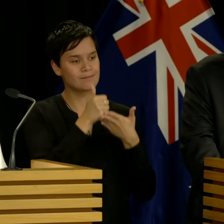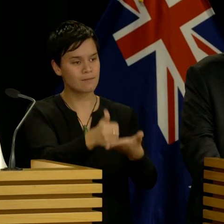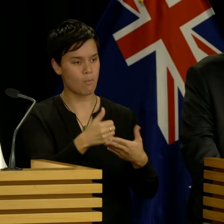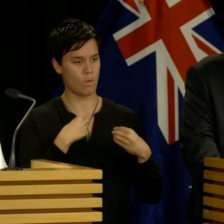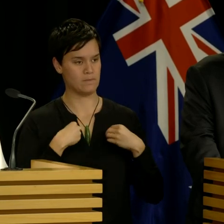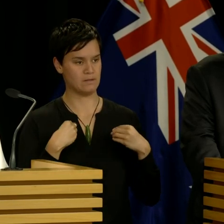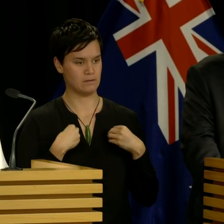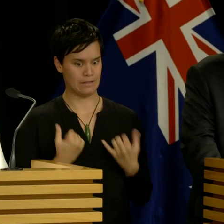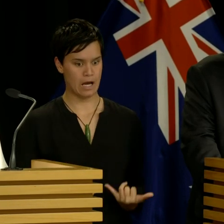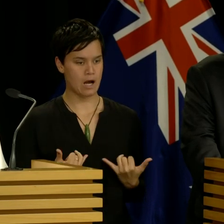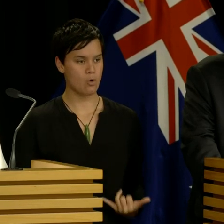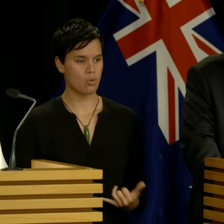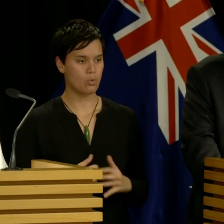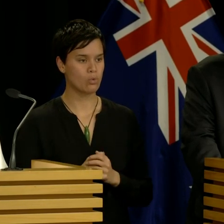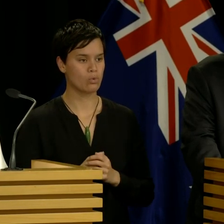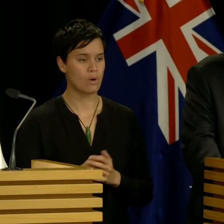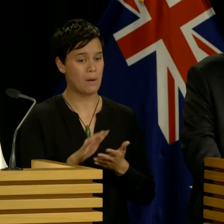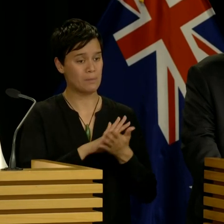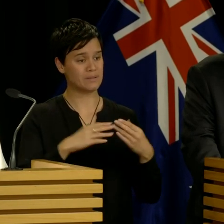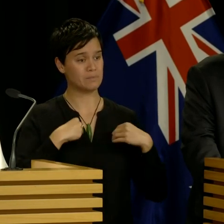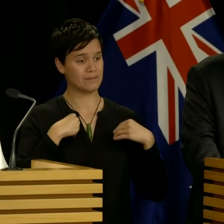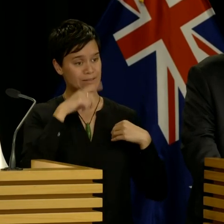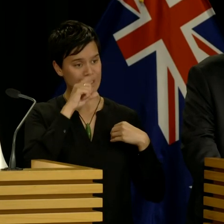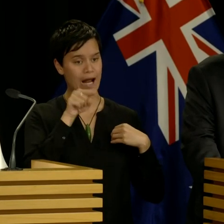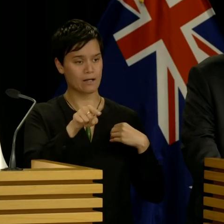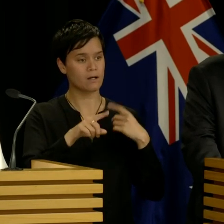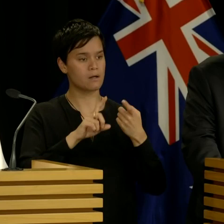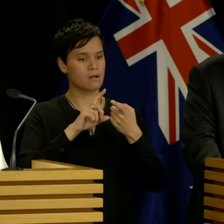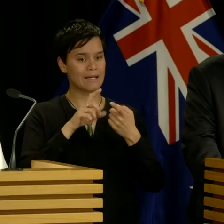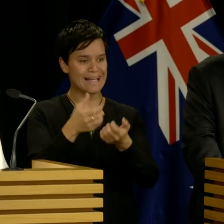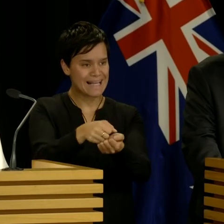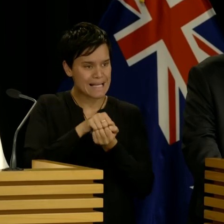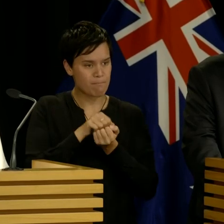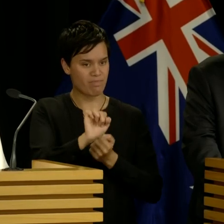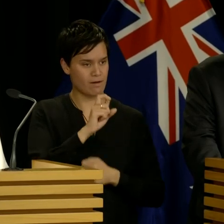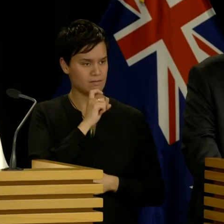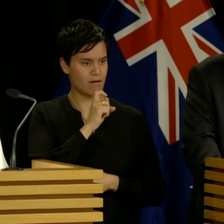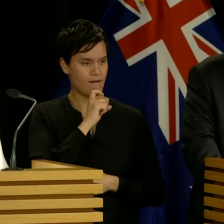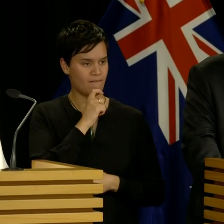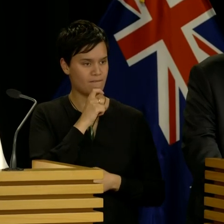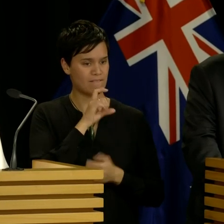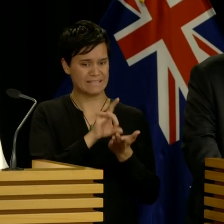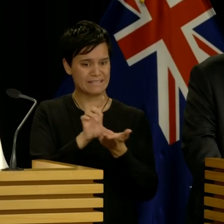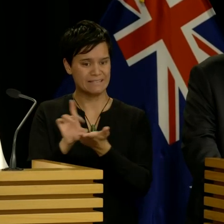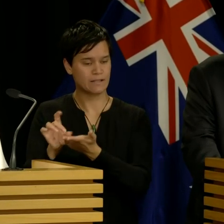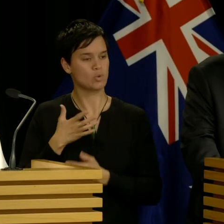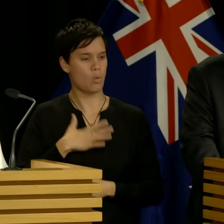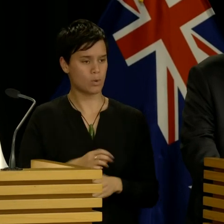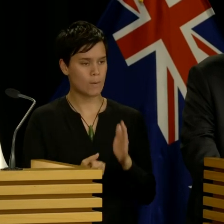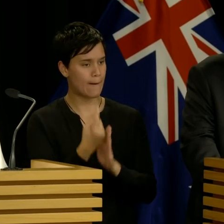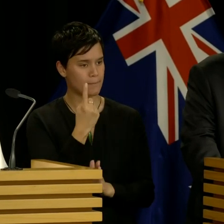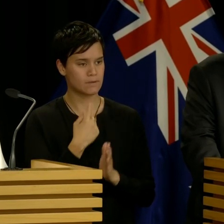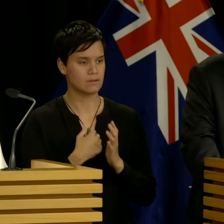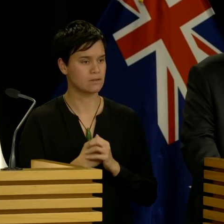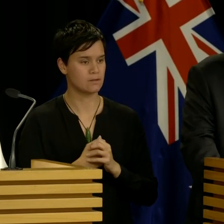real time, that enables them to be able to maintain and retain employees. The issue around the question of the budget